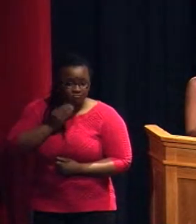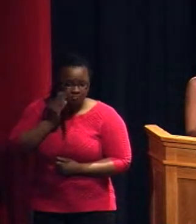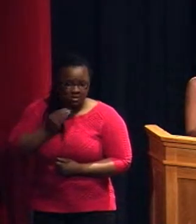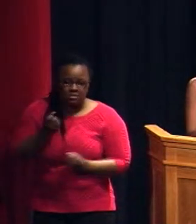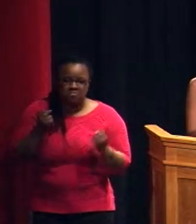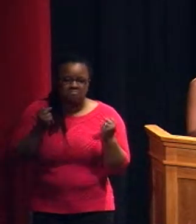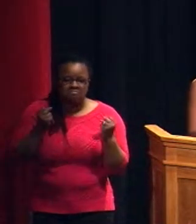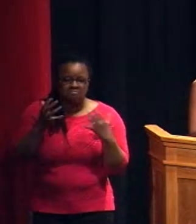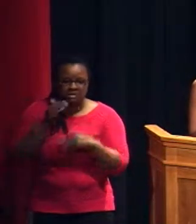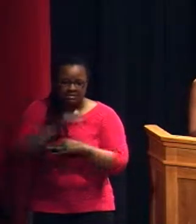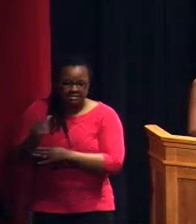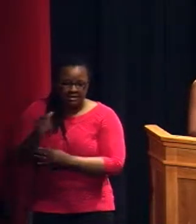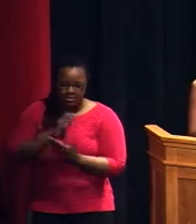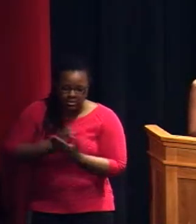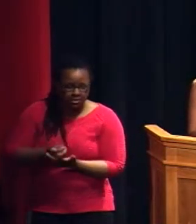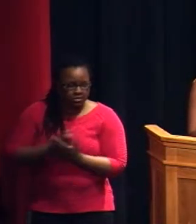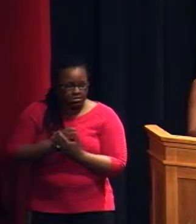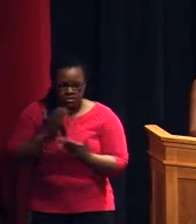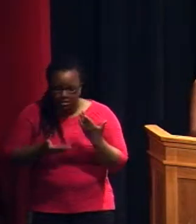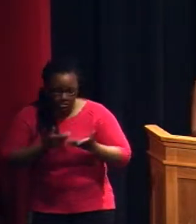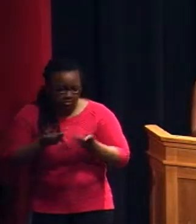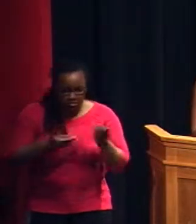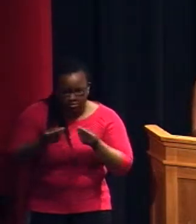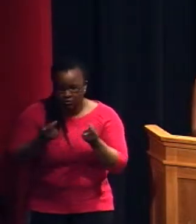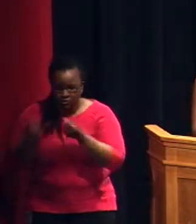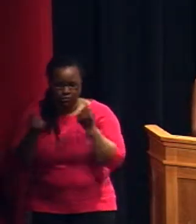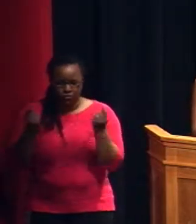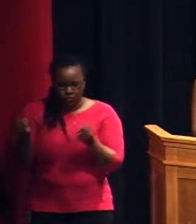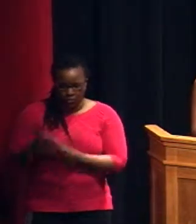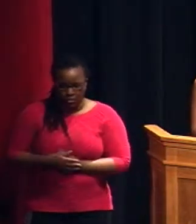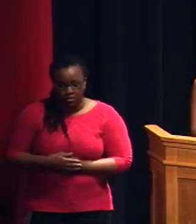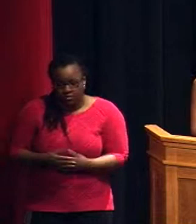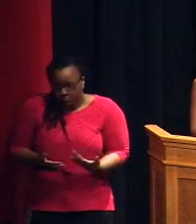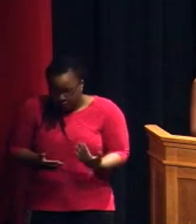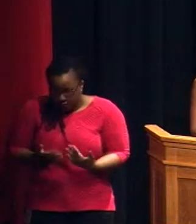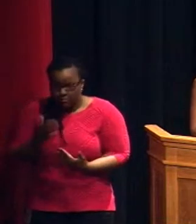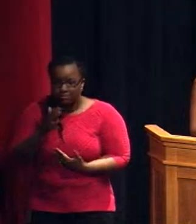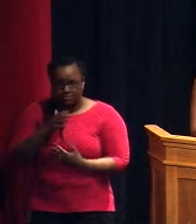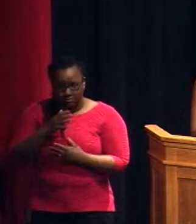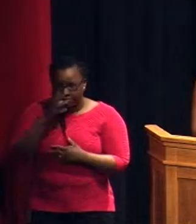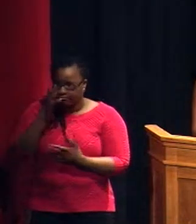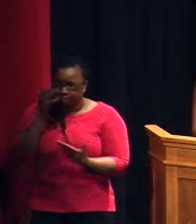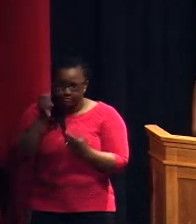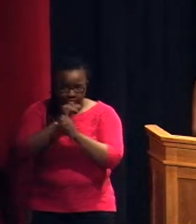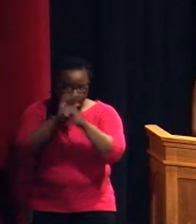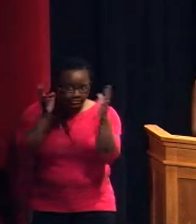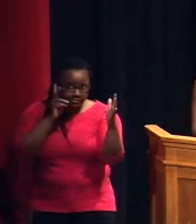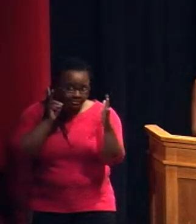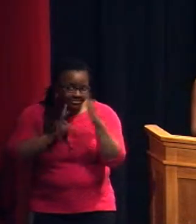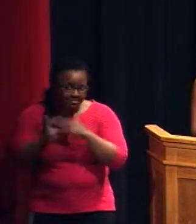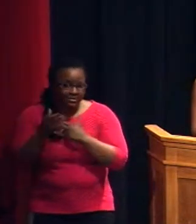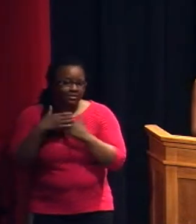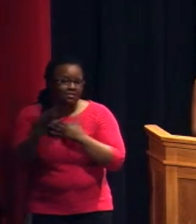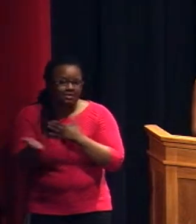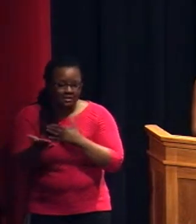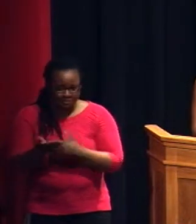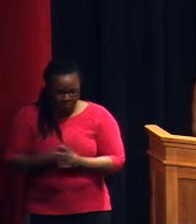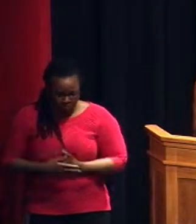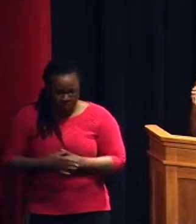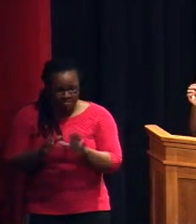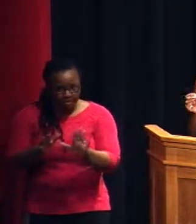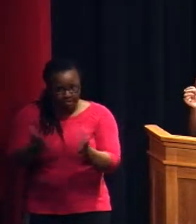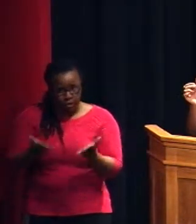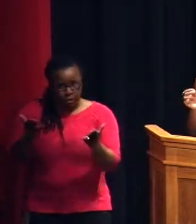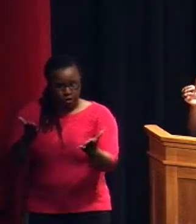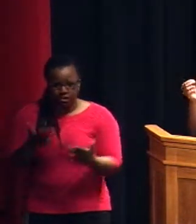trying to keep everything in balance. And I imagine nights like this will happen in the future. I don't recommend that for everyone.